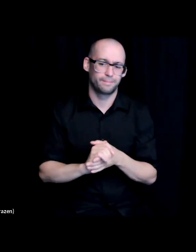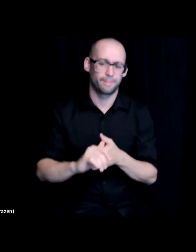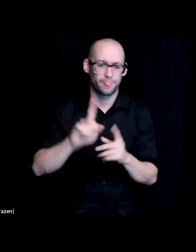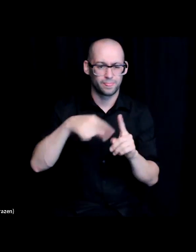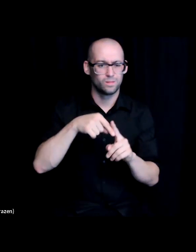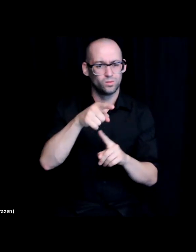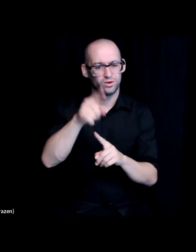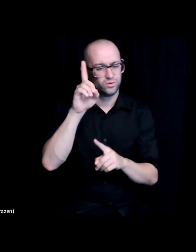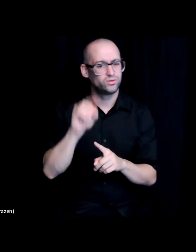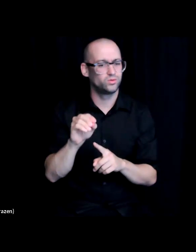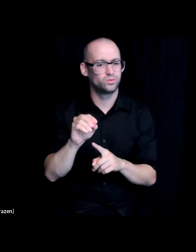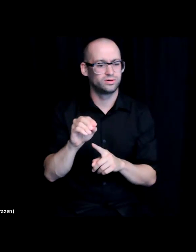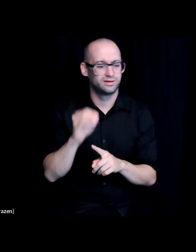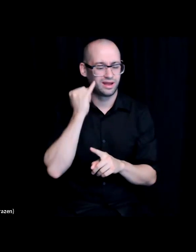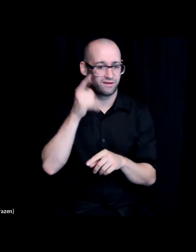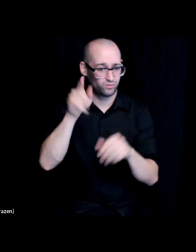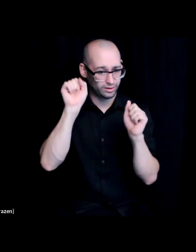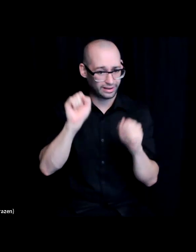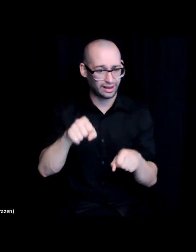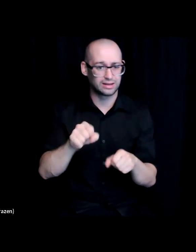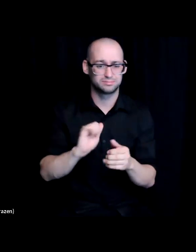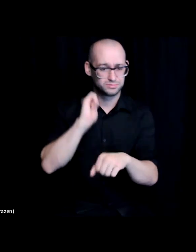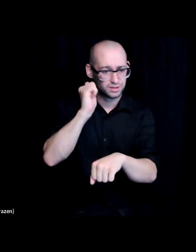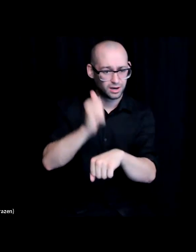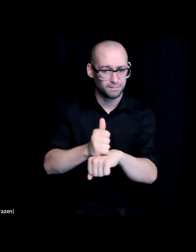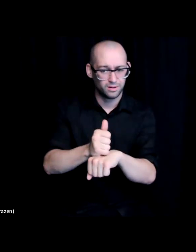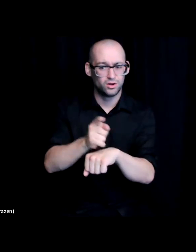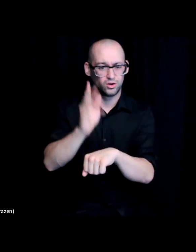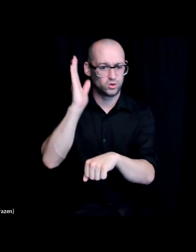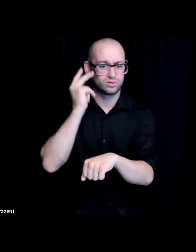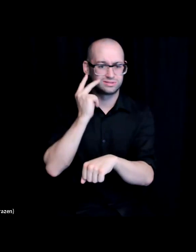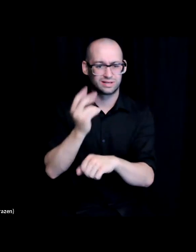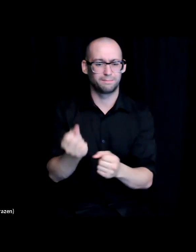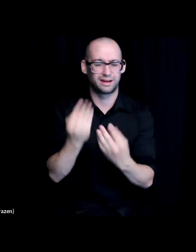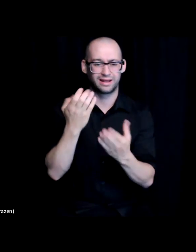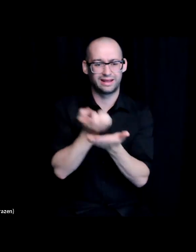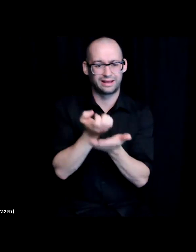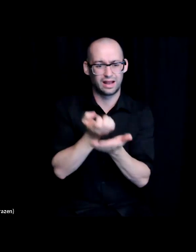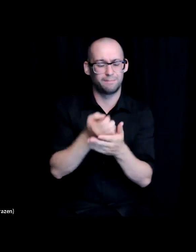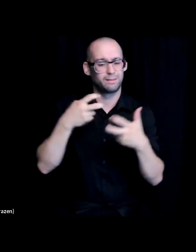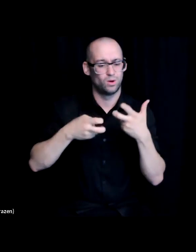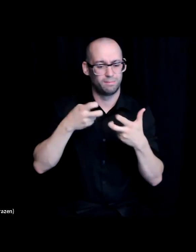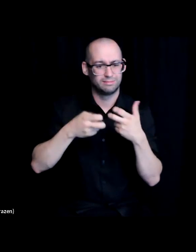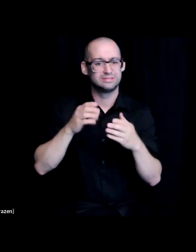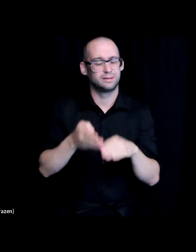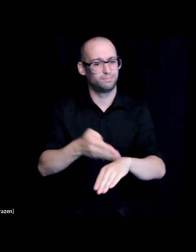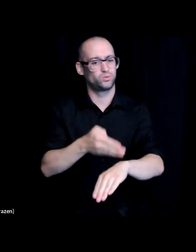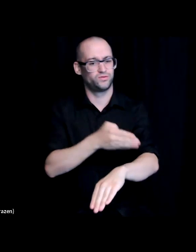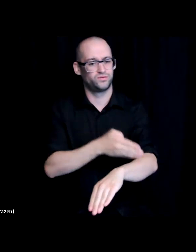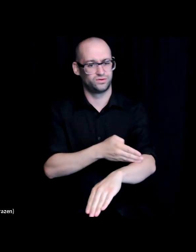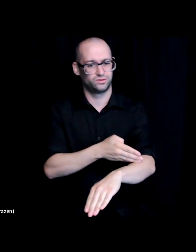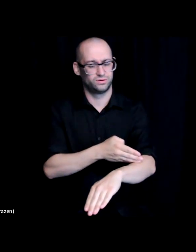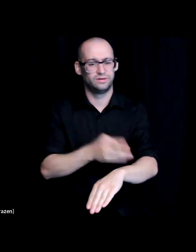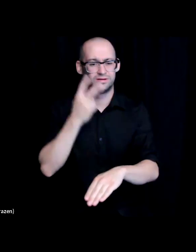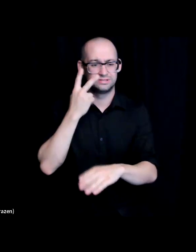you do, if you can deploy, you're going to see many of the economic problems improve. You're going to see